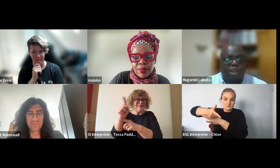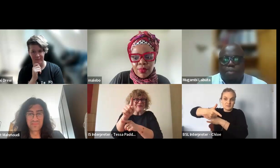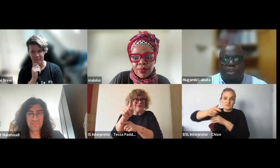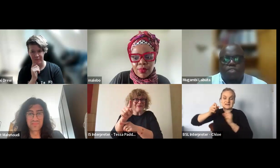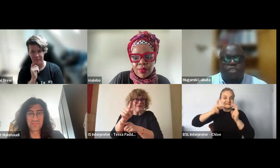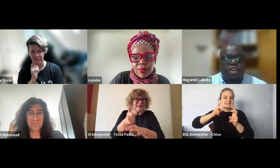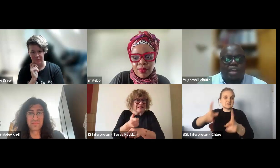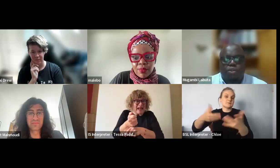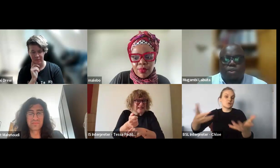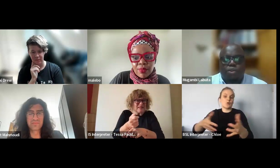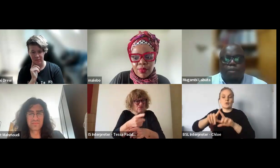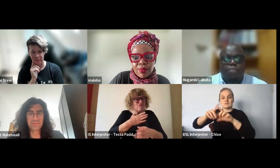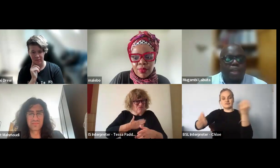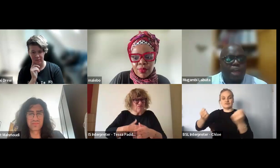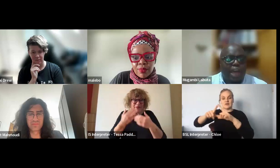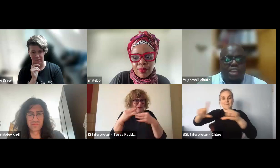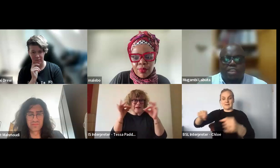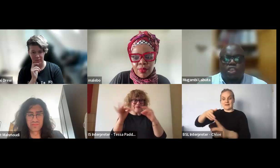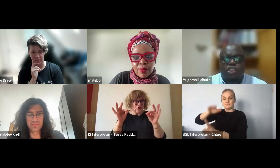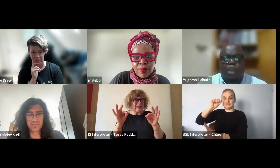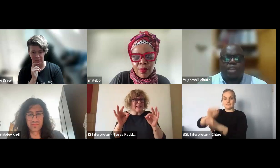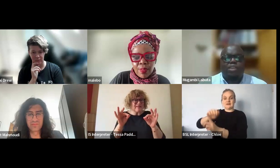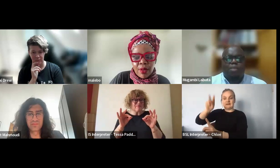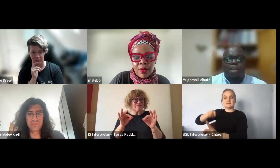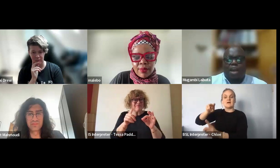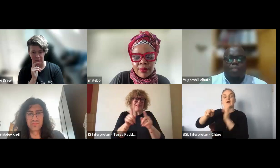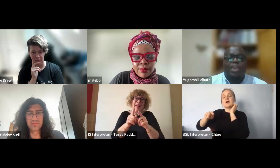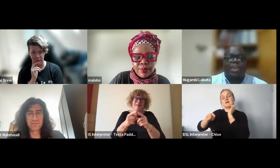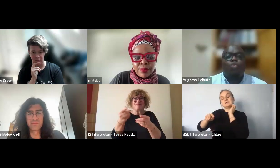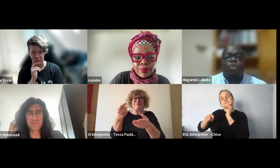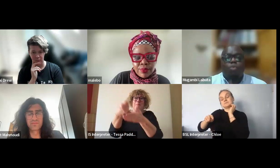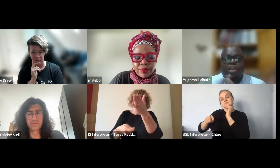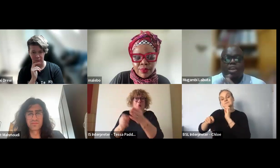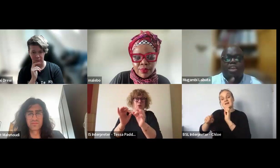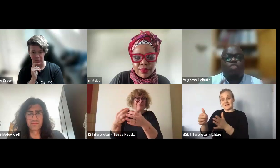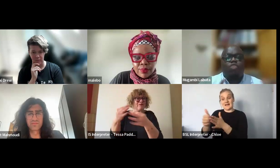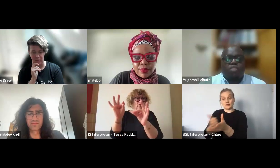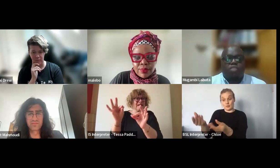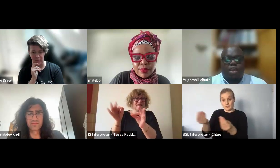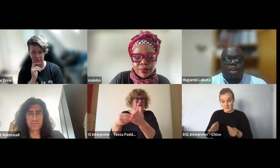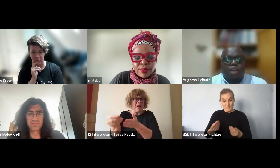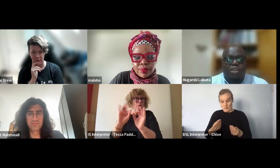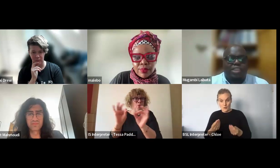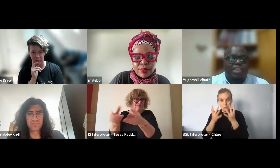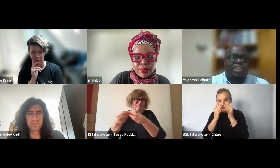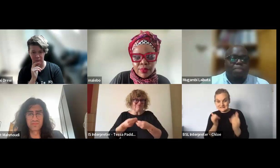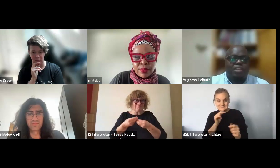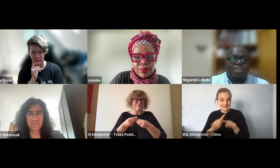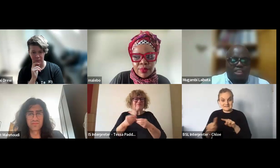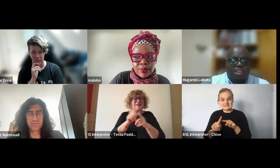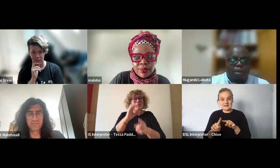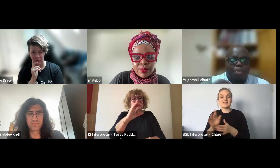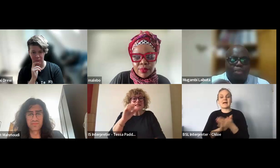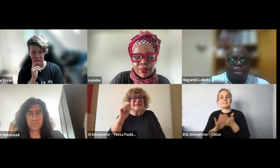systems, or number plate readers, or IDs, digital ID system, and they get a tool which they are given to test. And what this testing